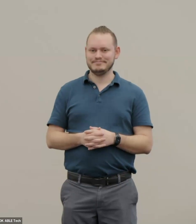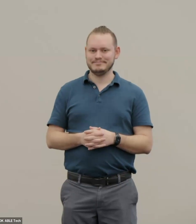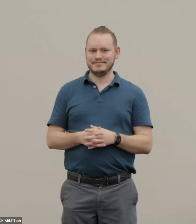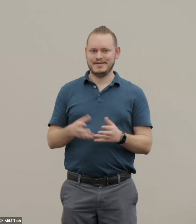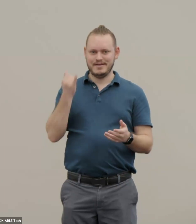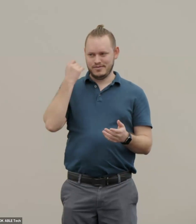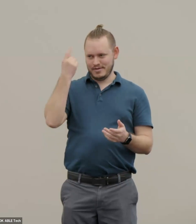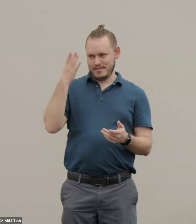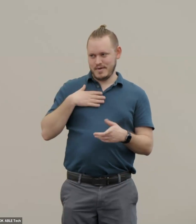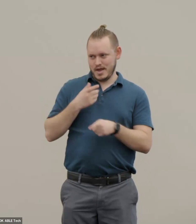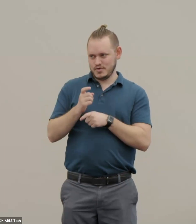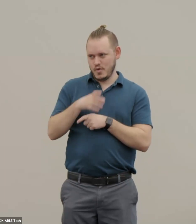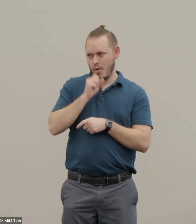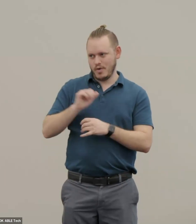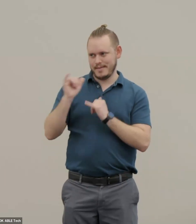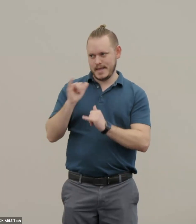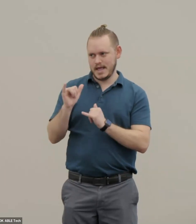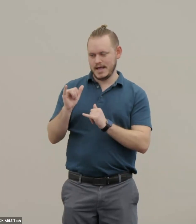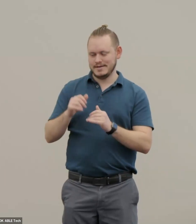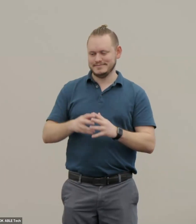If you get that reference, you're old like me.